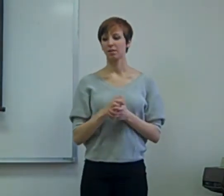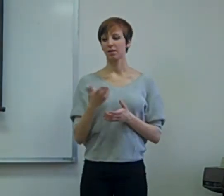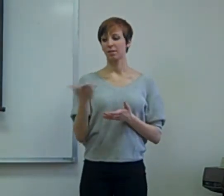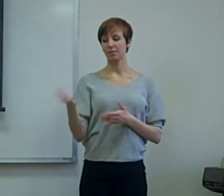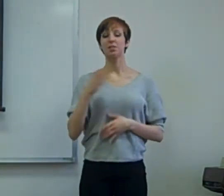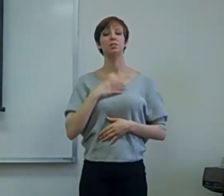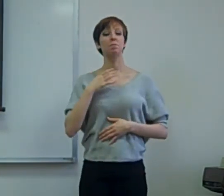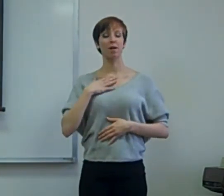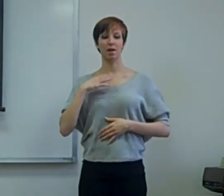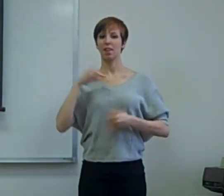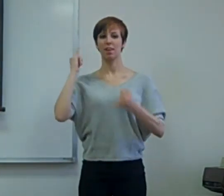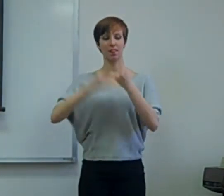story for you.